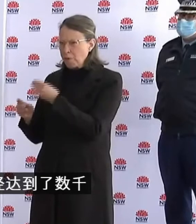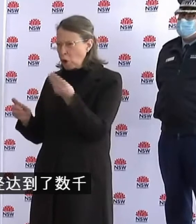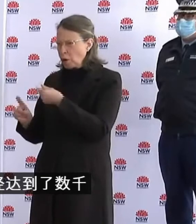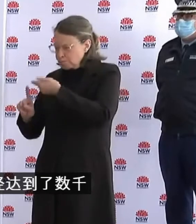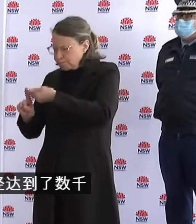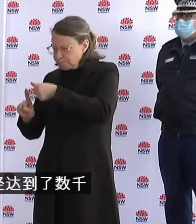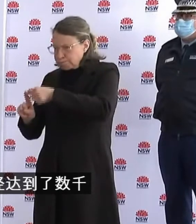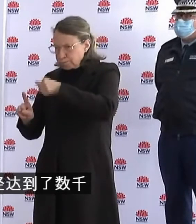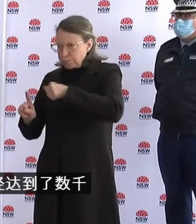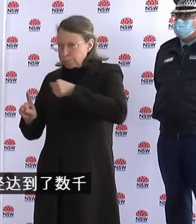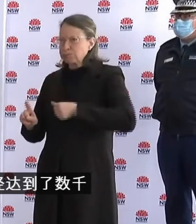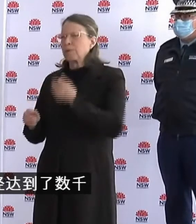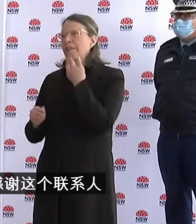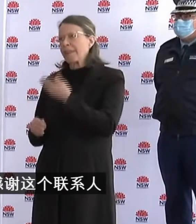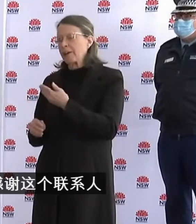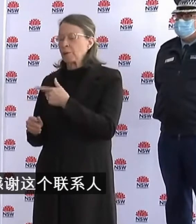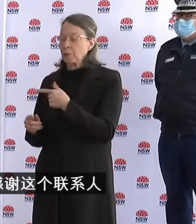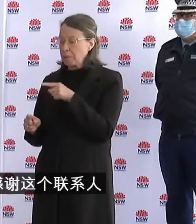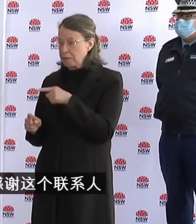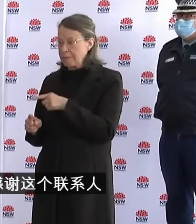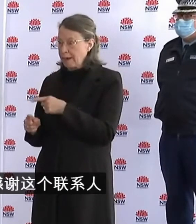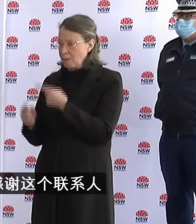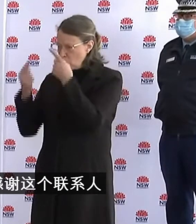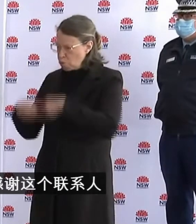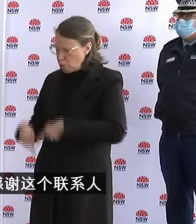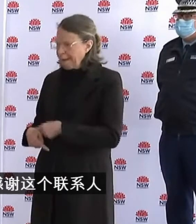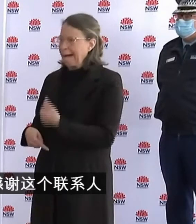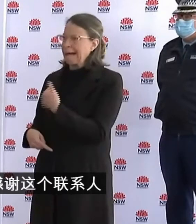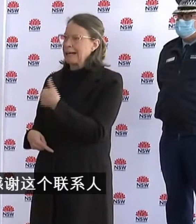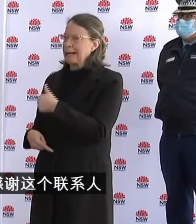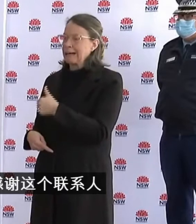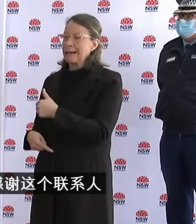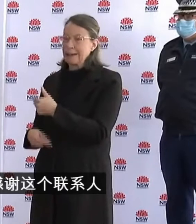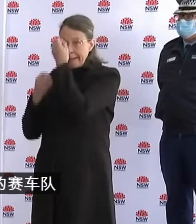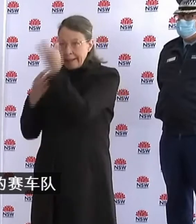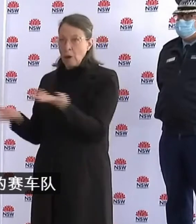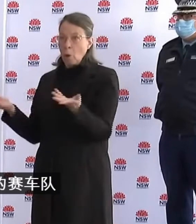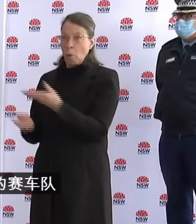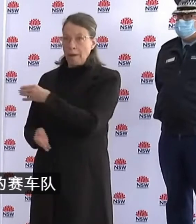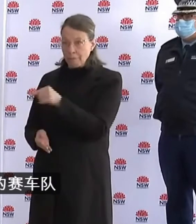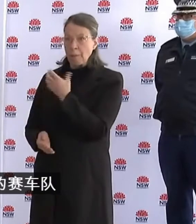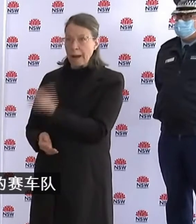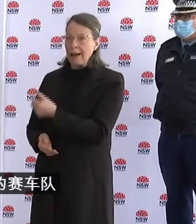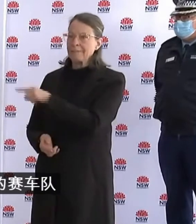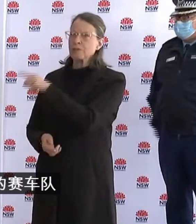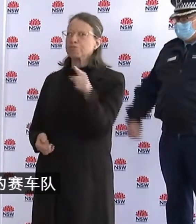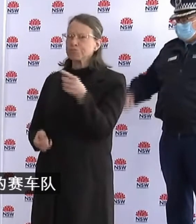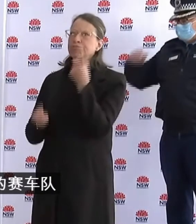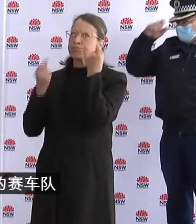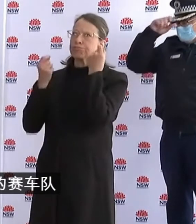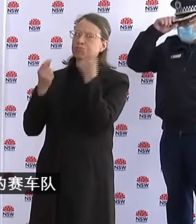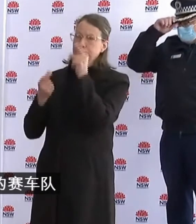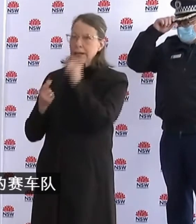numbers today would literally have been in their thousands, and I don't say that lightly. I really want to thank the contact tracing team who've been working